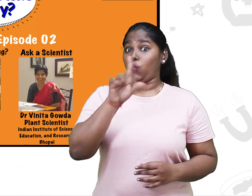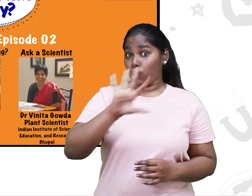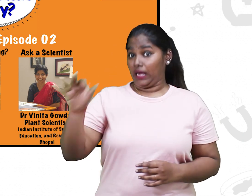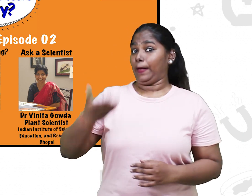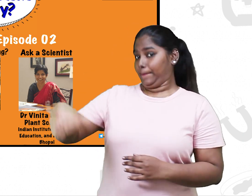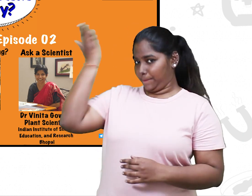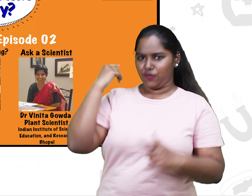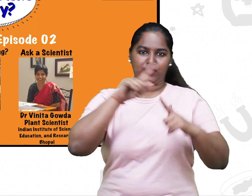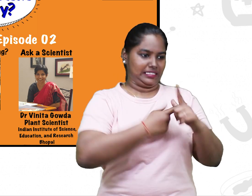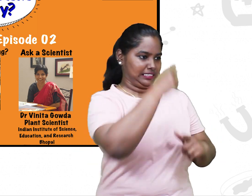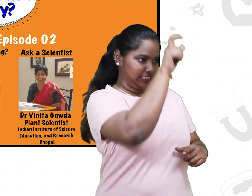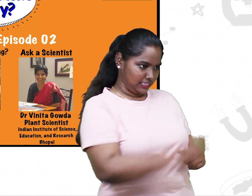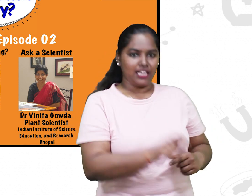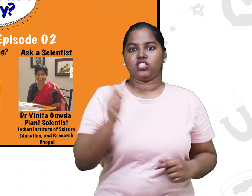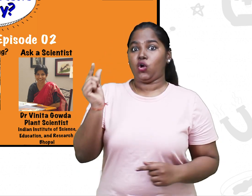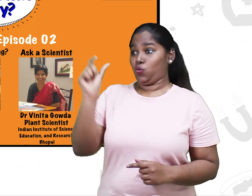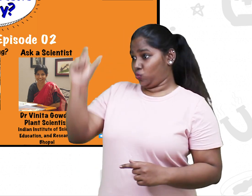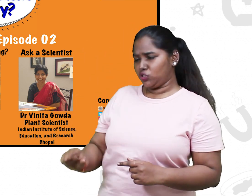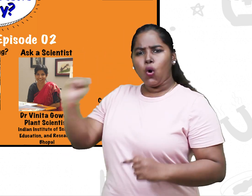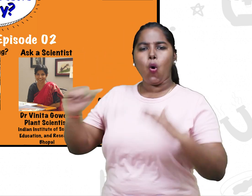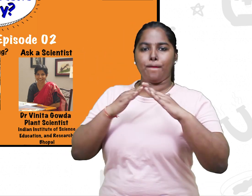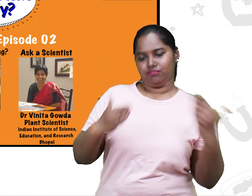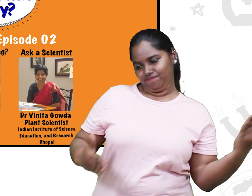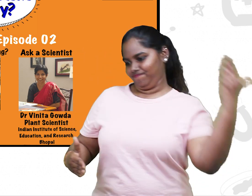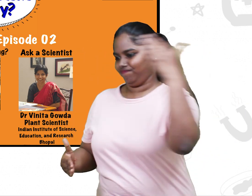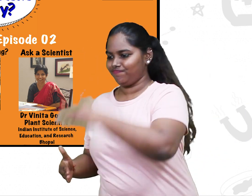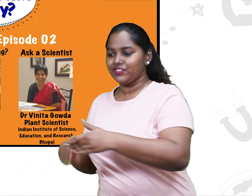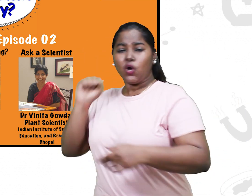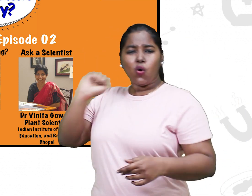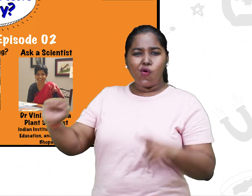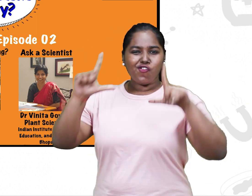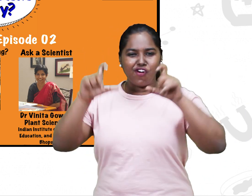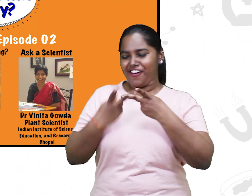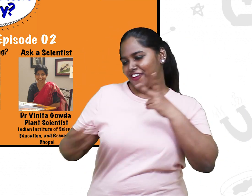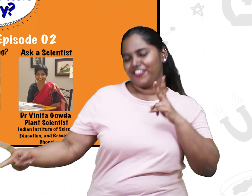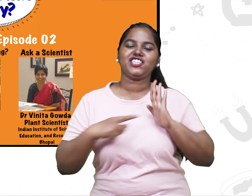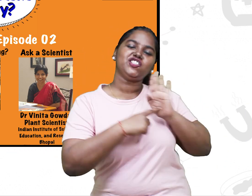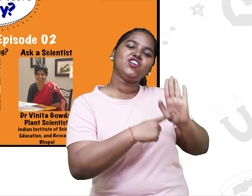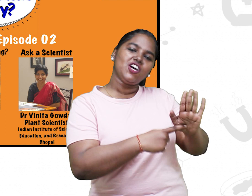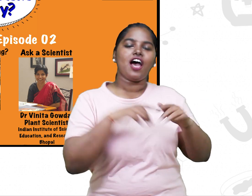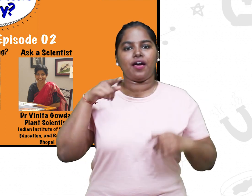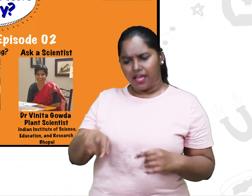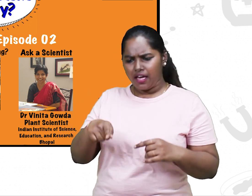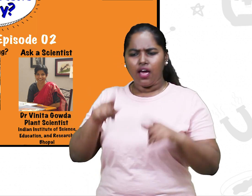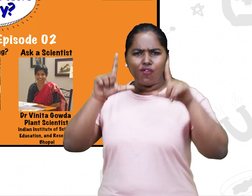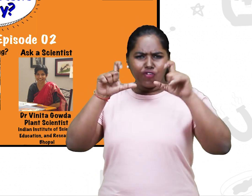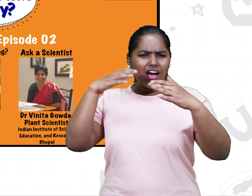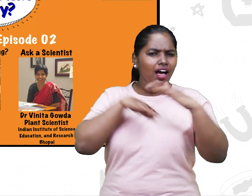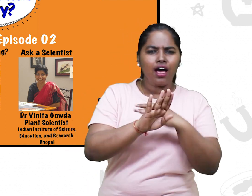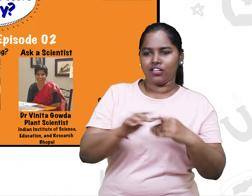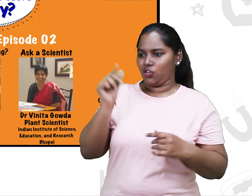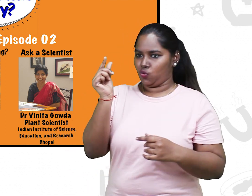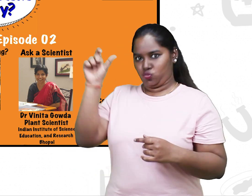Last week, Jigyasa visited Utsuka's place. Utsuka took to show Jigyasa her photo album. In one